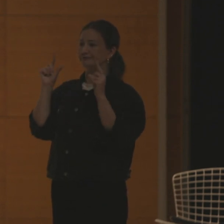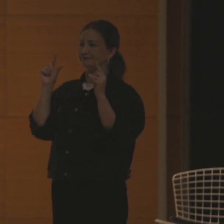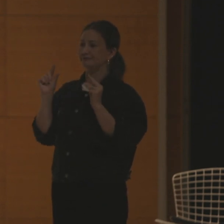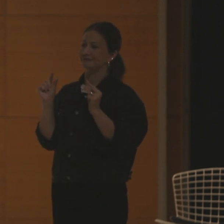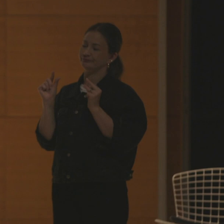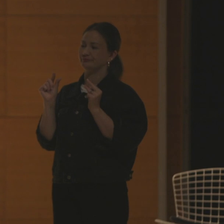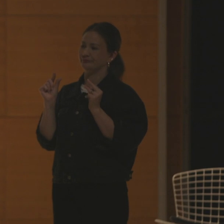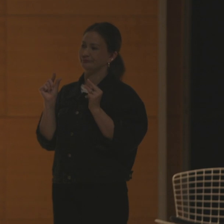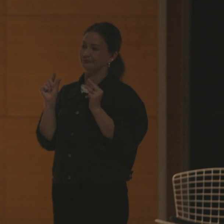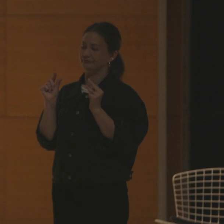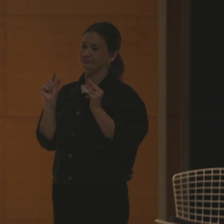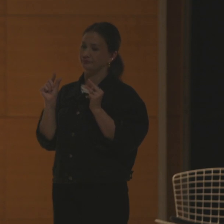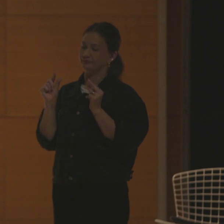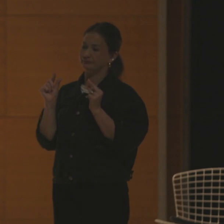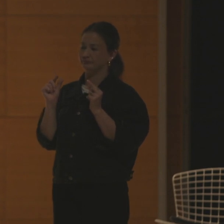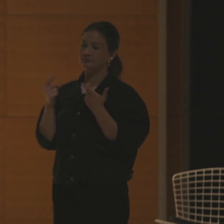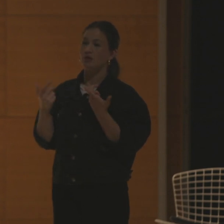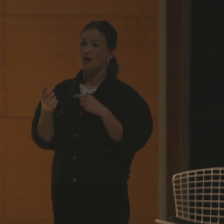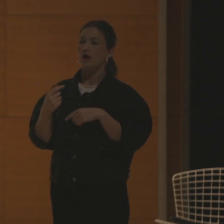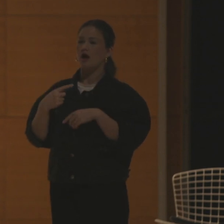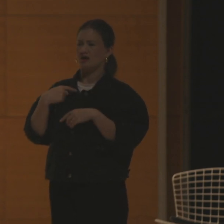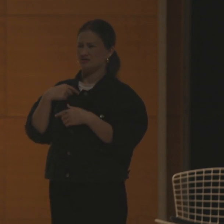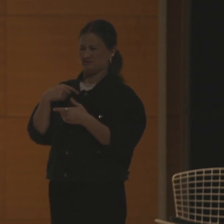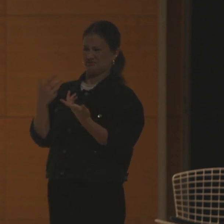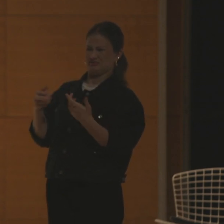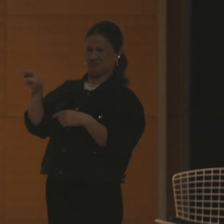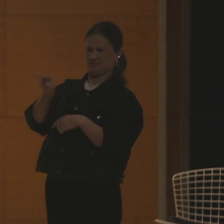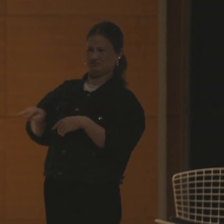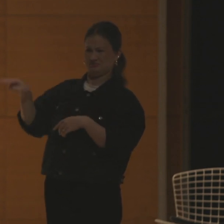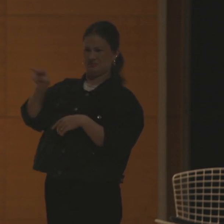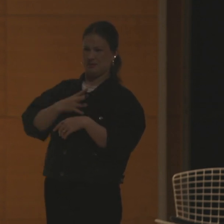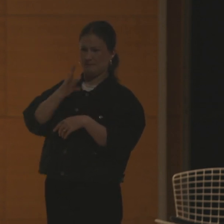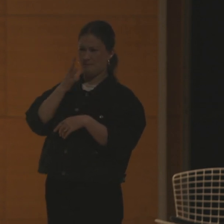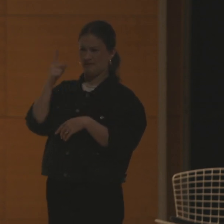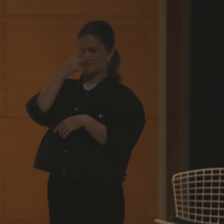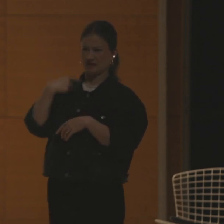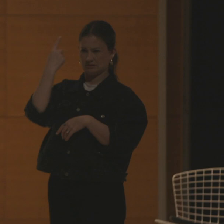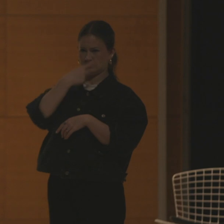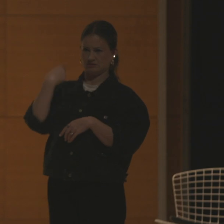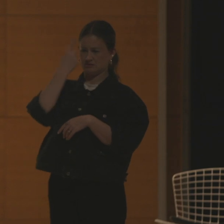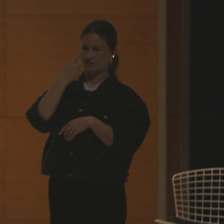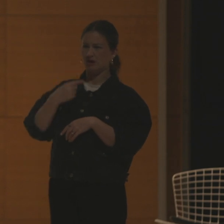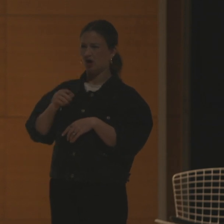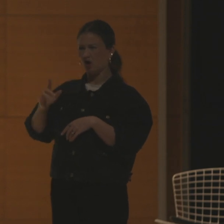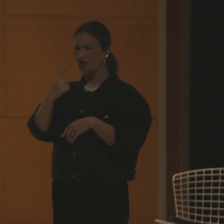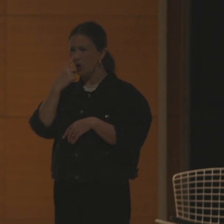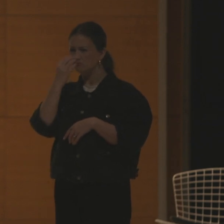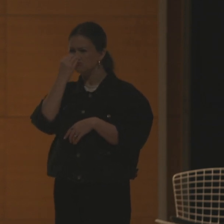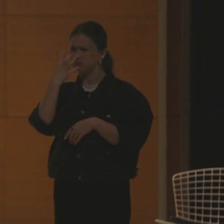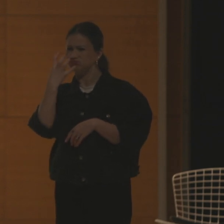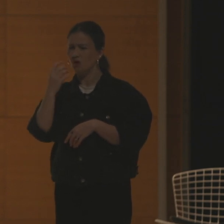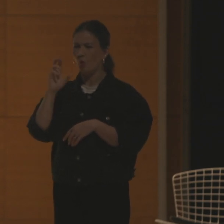2 overlapping orbs. Then I studied the unfamiliar features. It wasn't that the nose had grown or that the lips